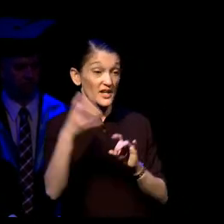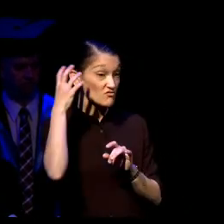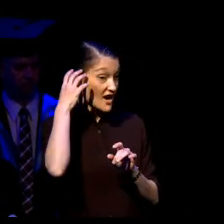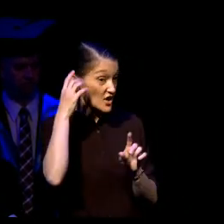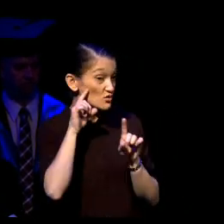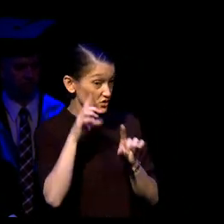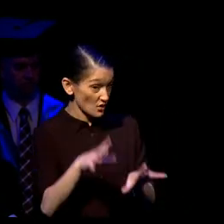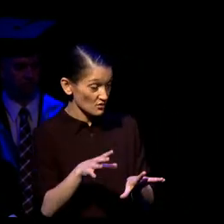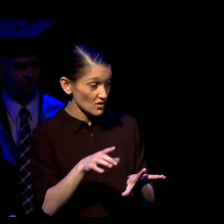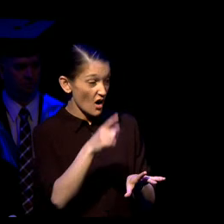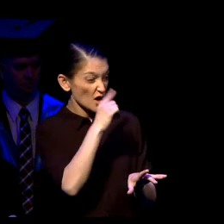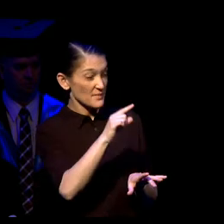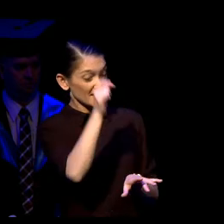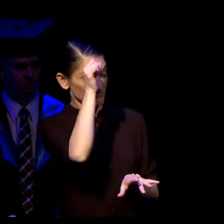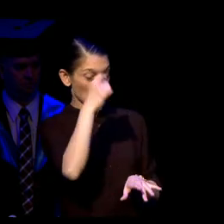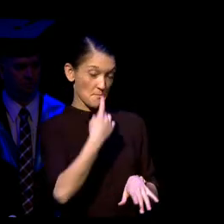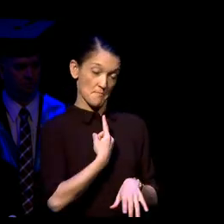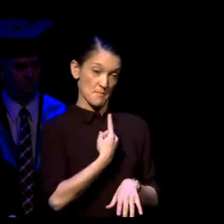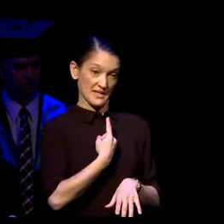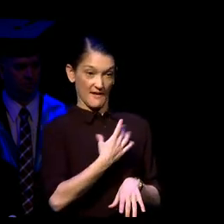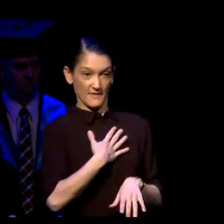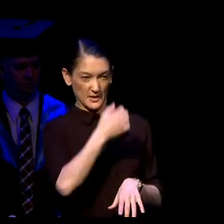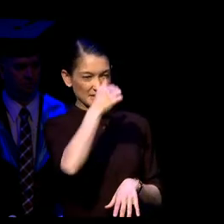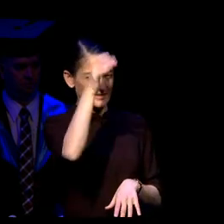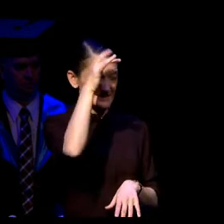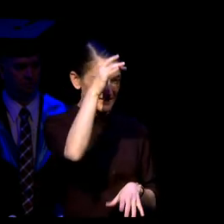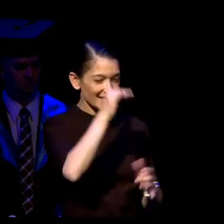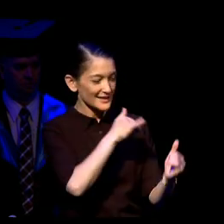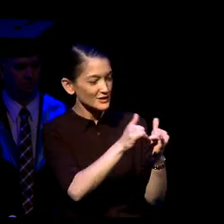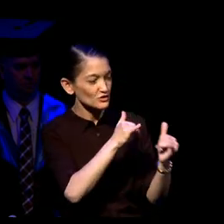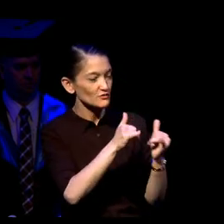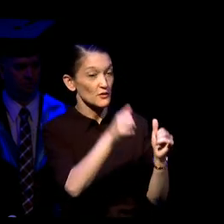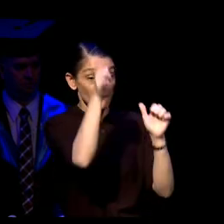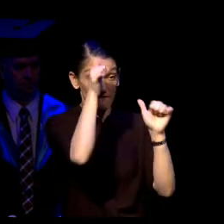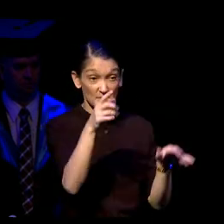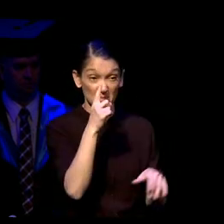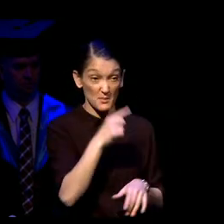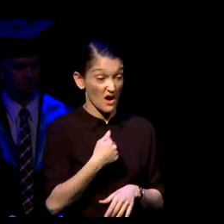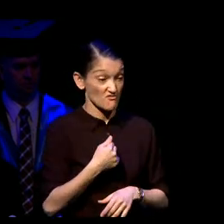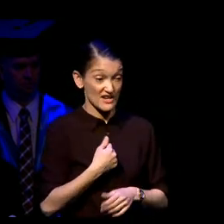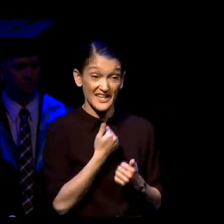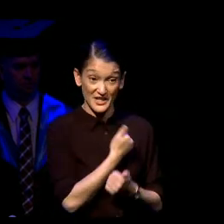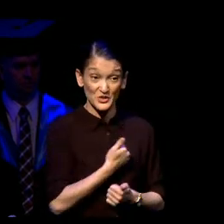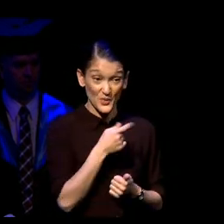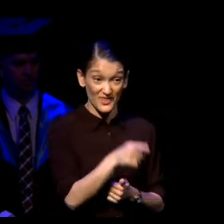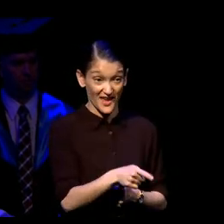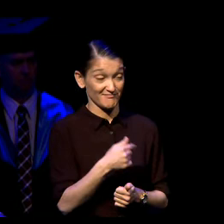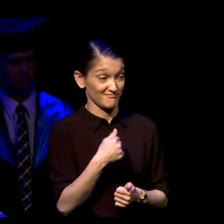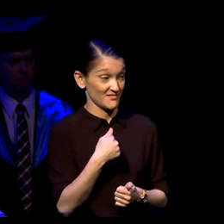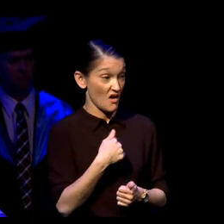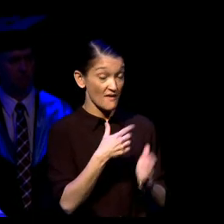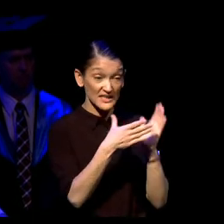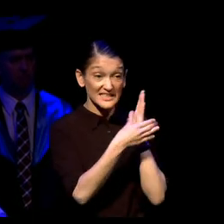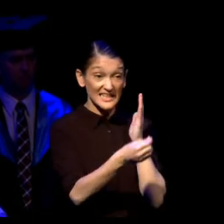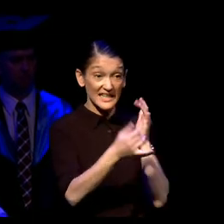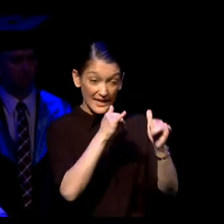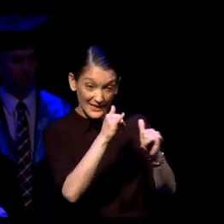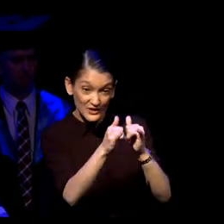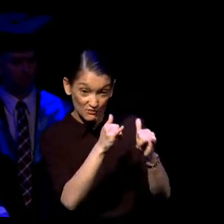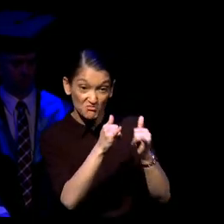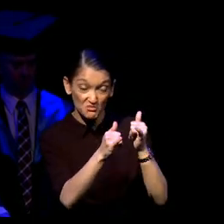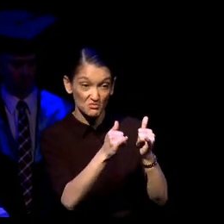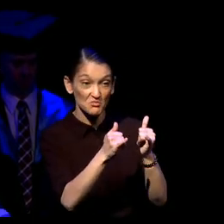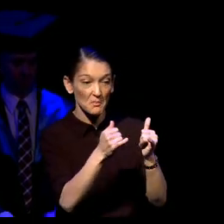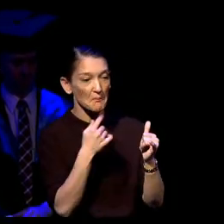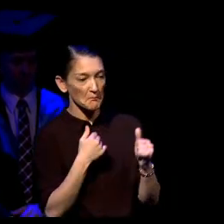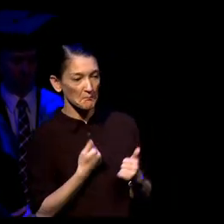bit more of my silly self, make jokes, and interview celebrities, which I loved. And I was really good at interviewing famous people. So I started on